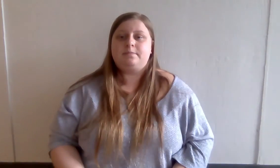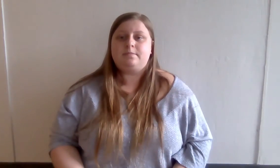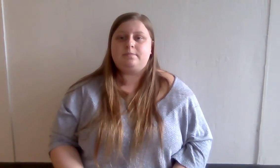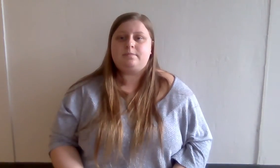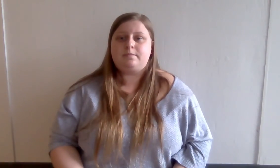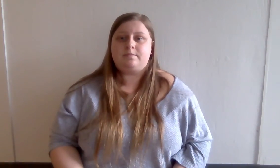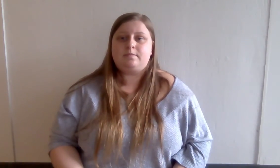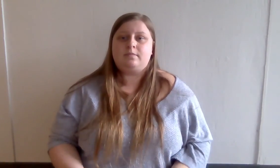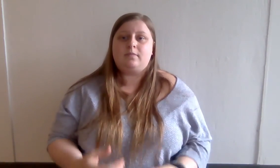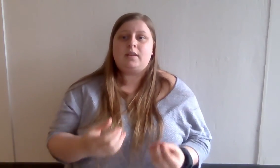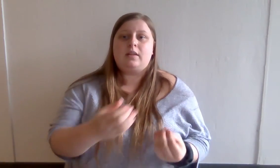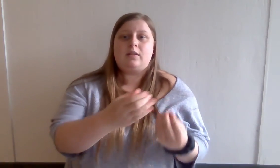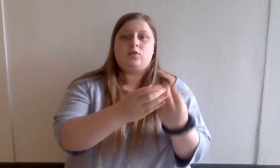Another possible response